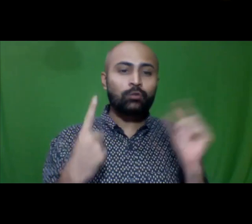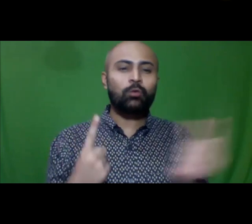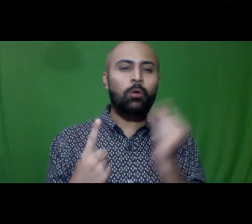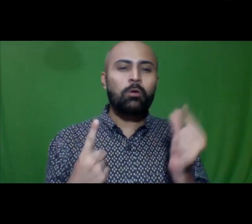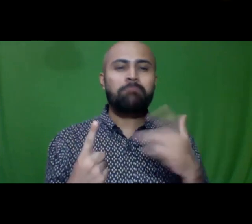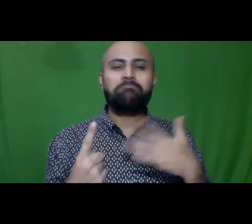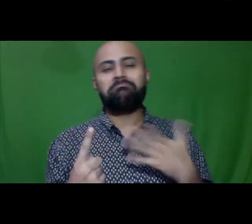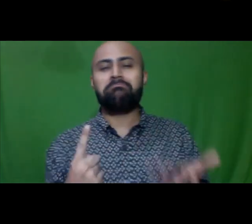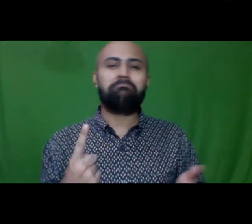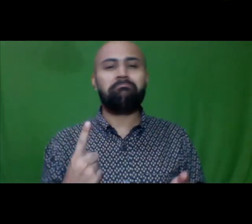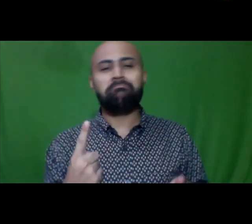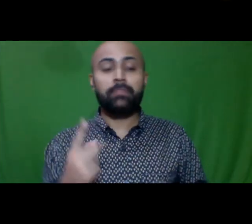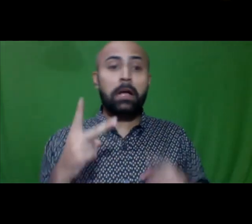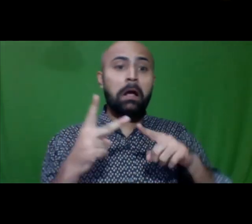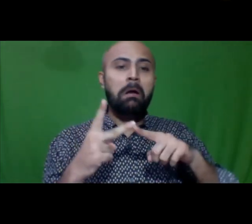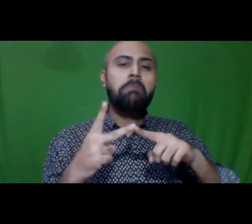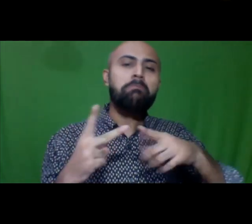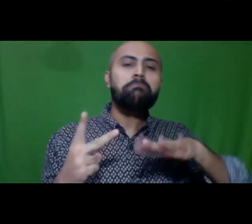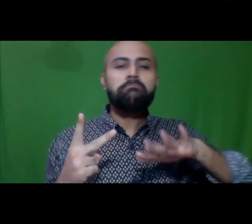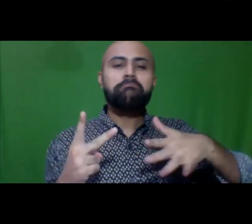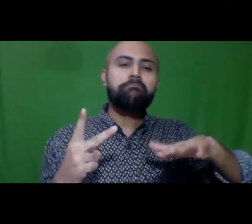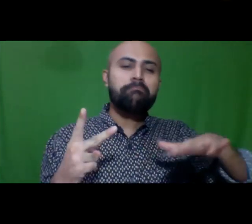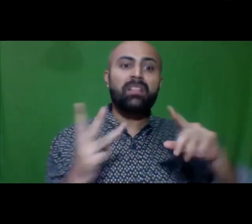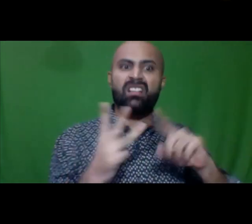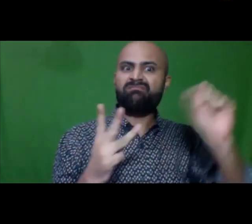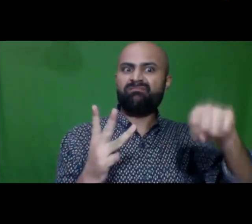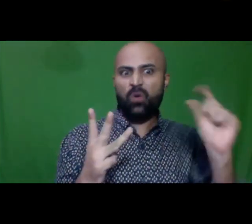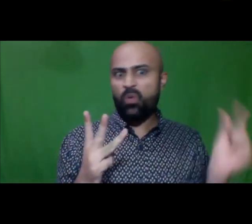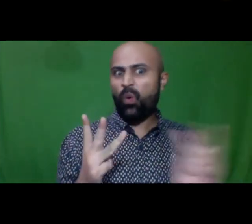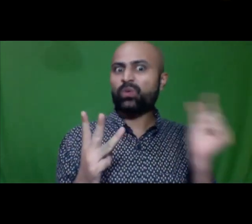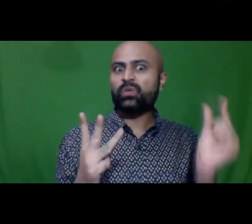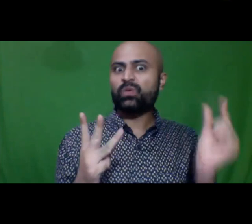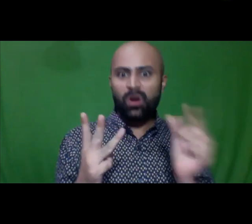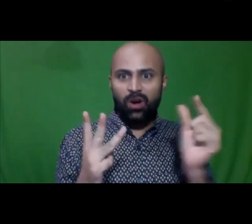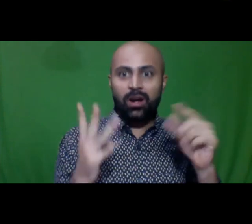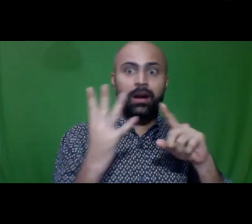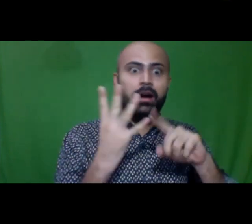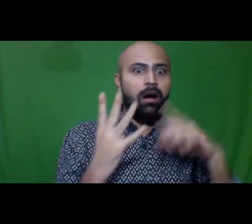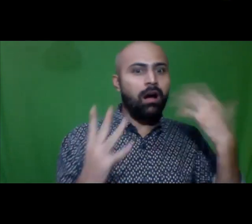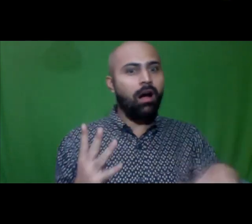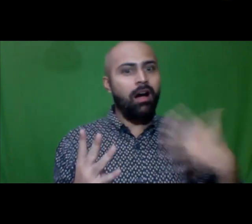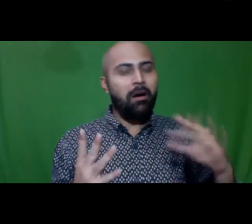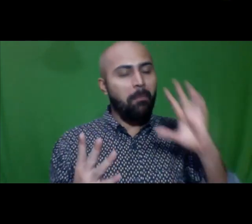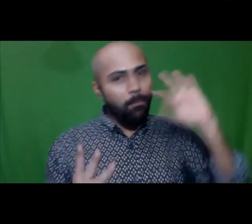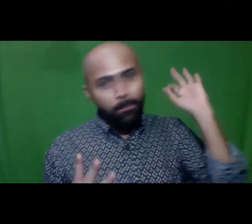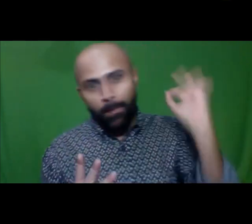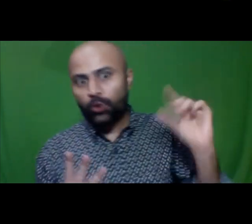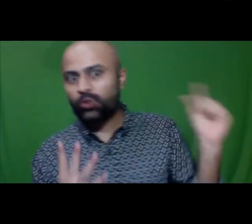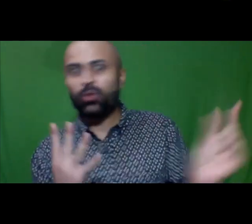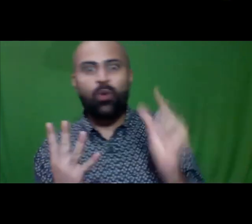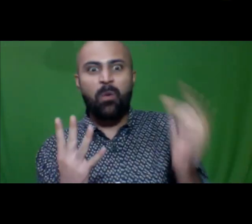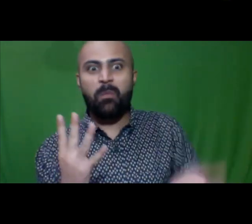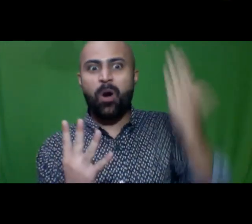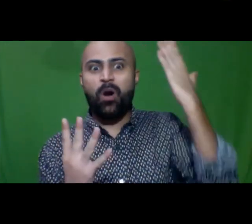discussed. If you think that it was really, really useful, or if it wasn't, you can rate us. The least is 1